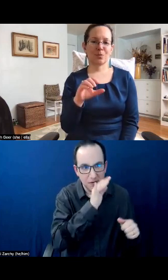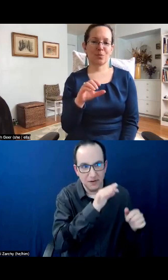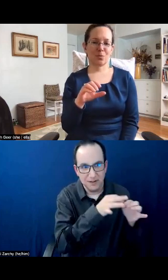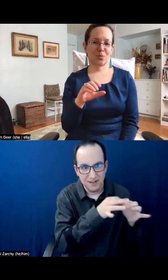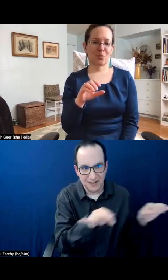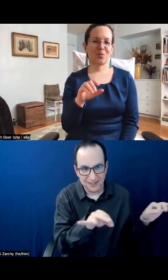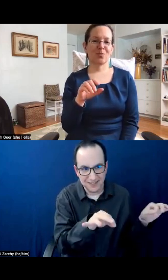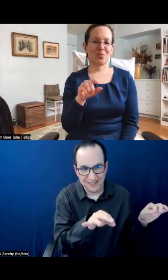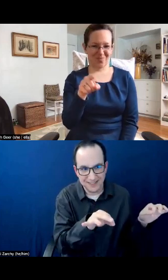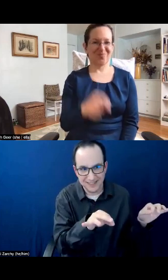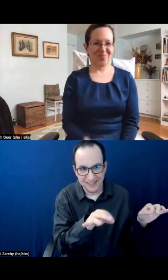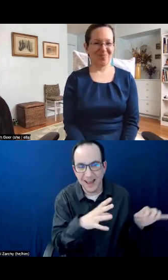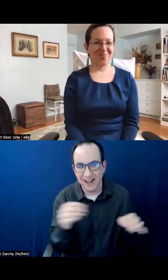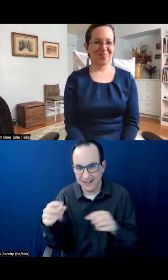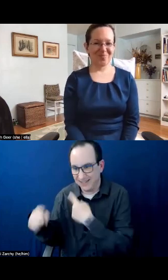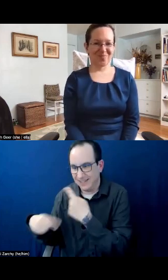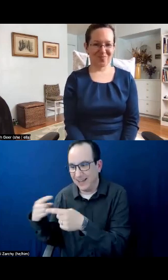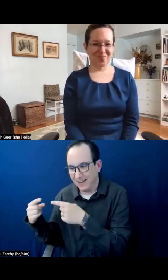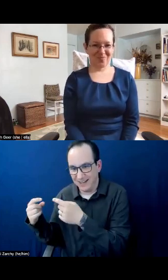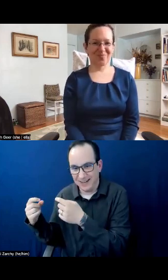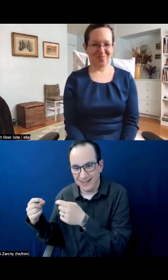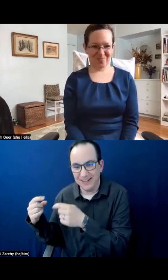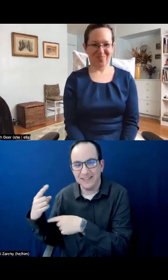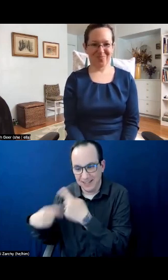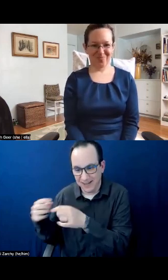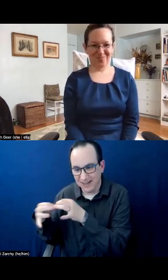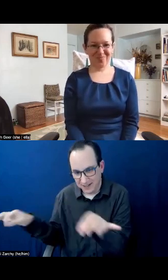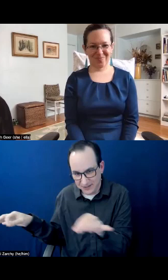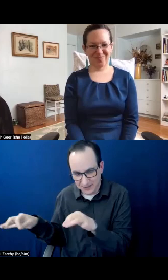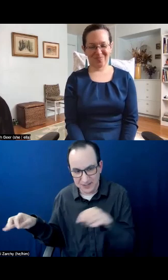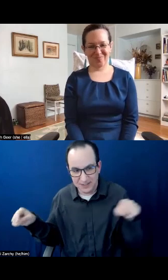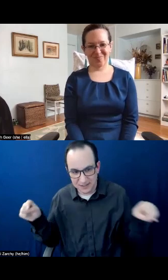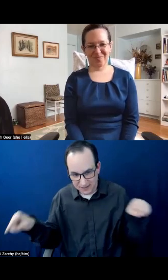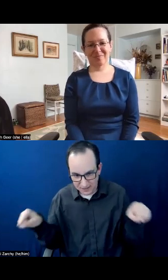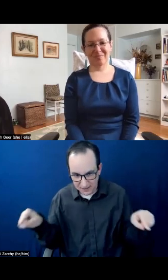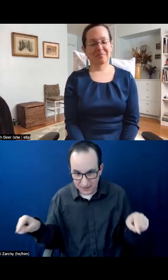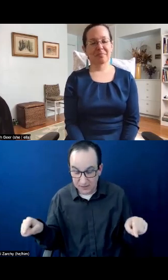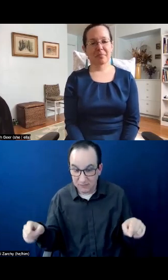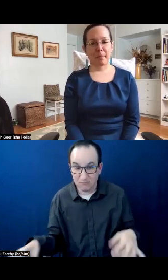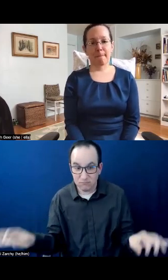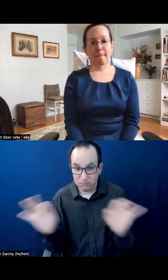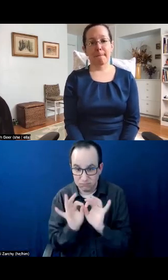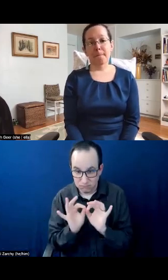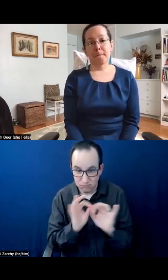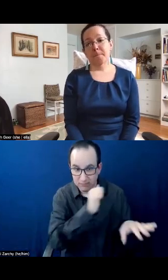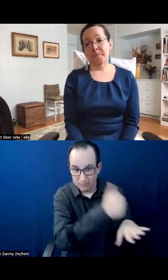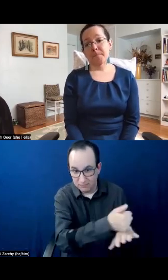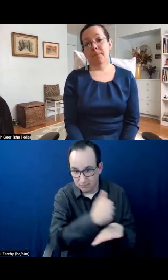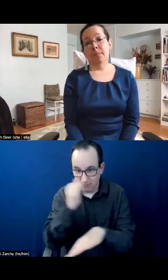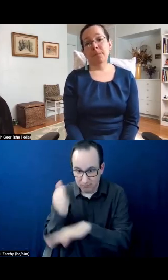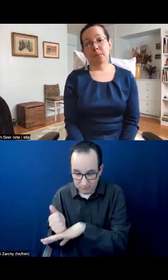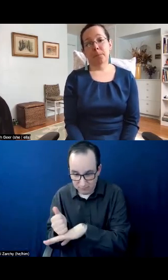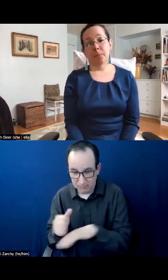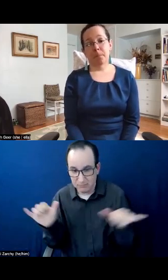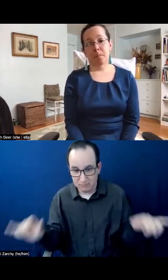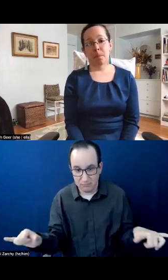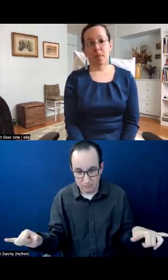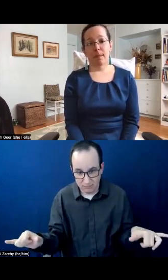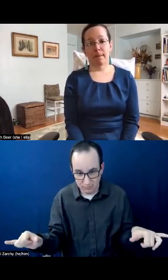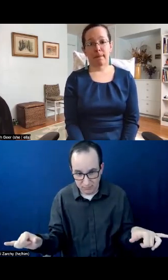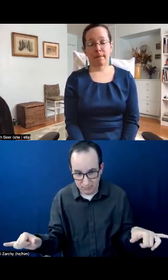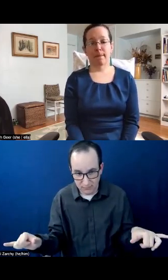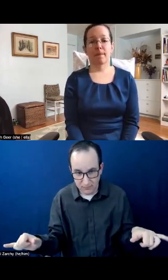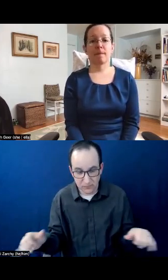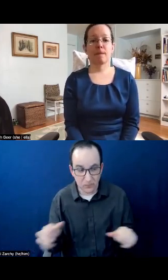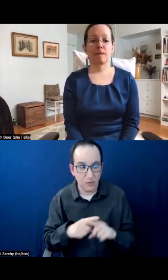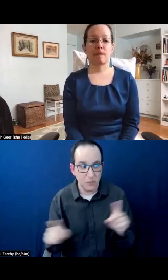trying to remember, I think over here was spoken language. Yes. And then on this side was signed languages. And it's important, once you set